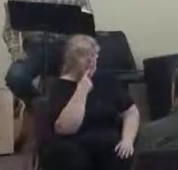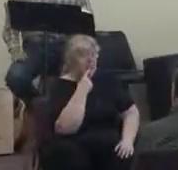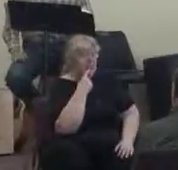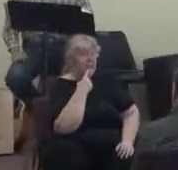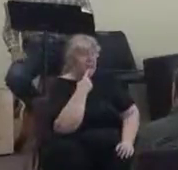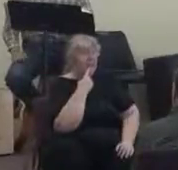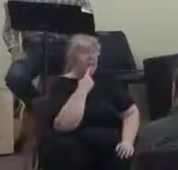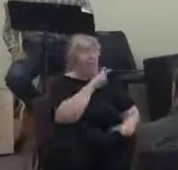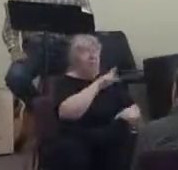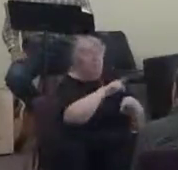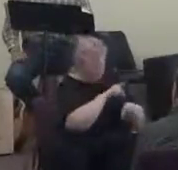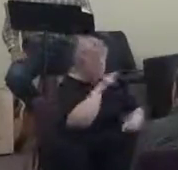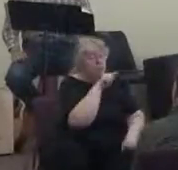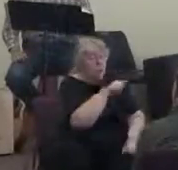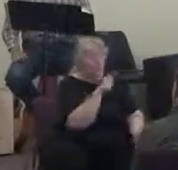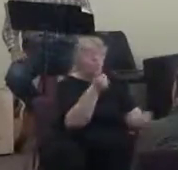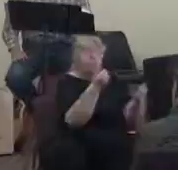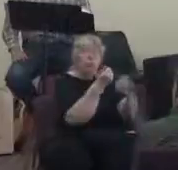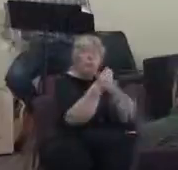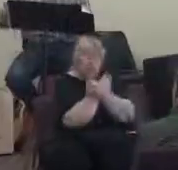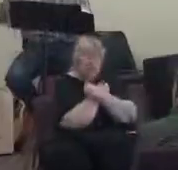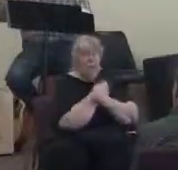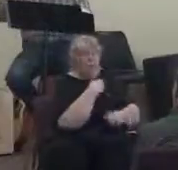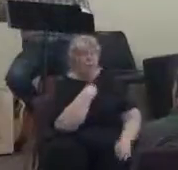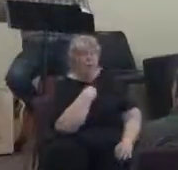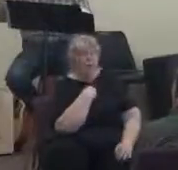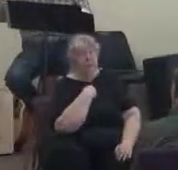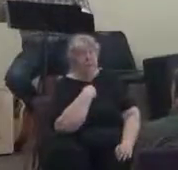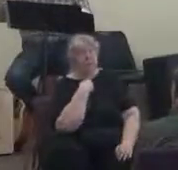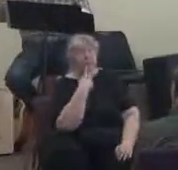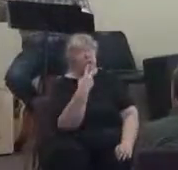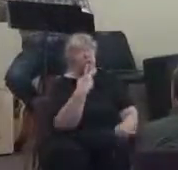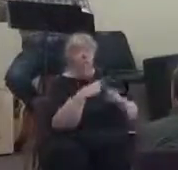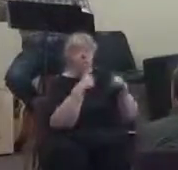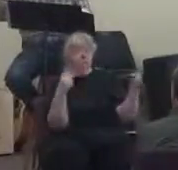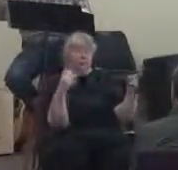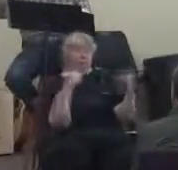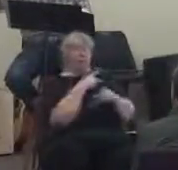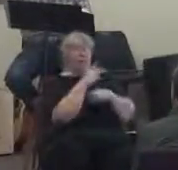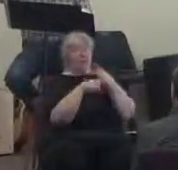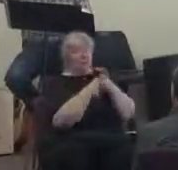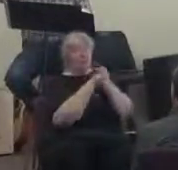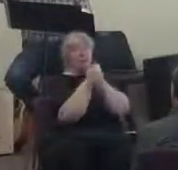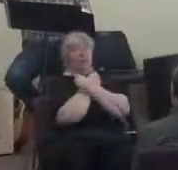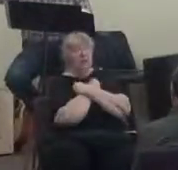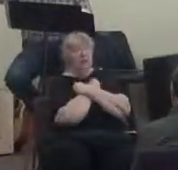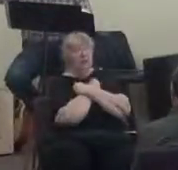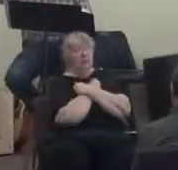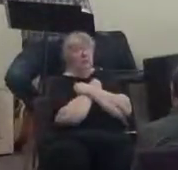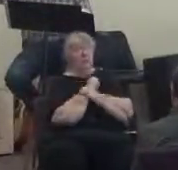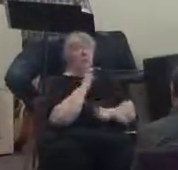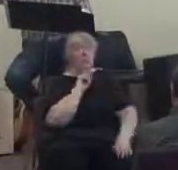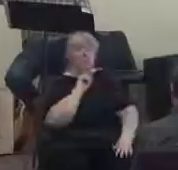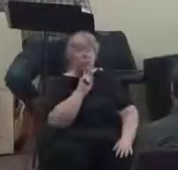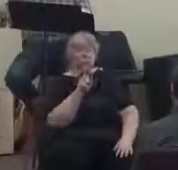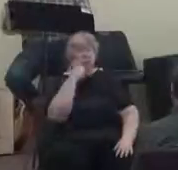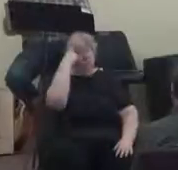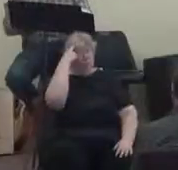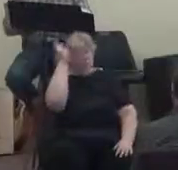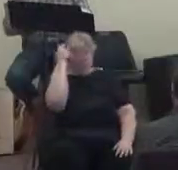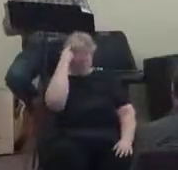you love me? Two different kinds of love here. One from the mind, will, and